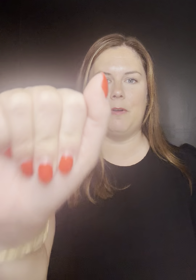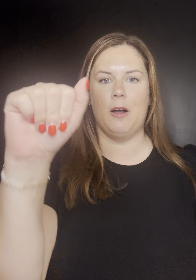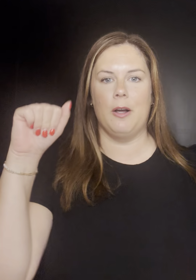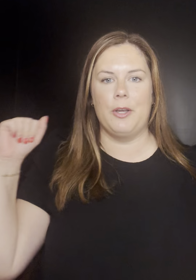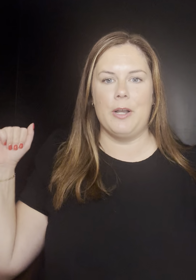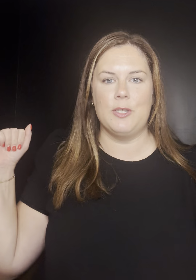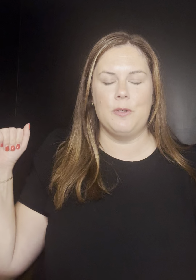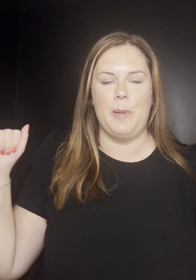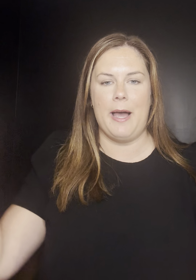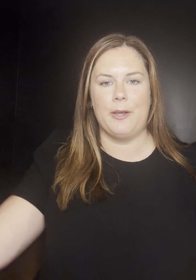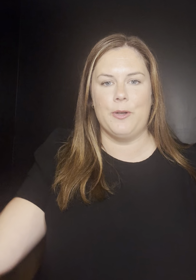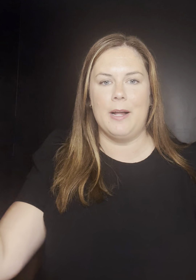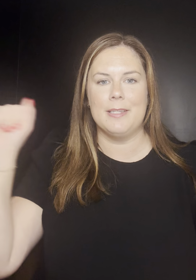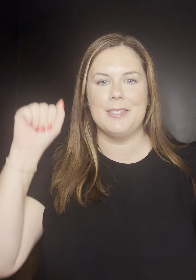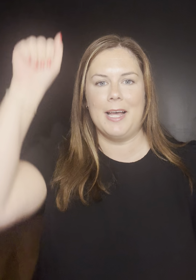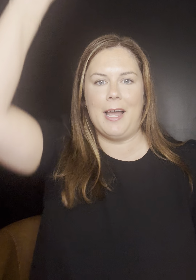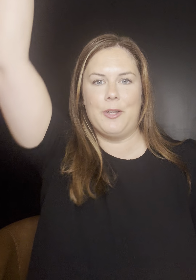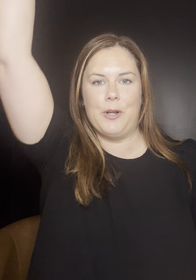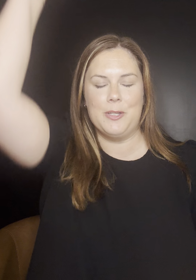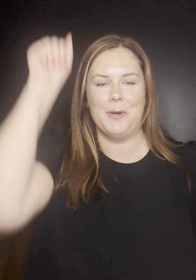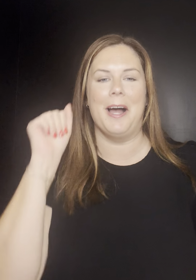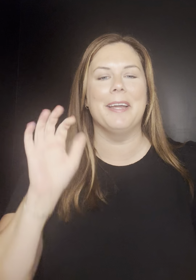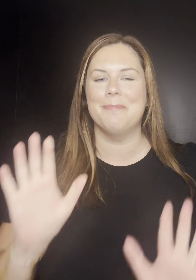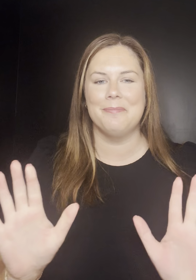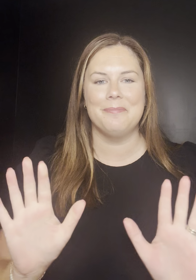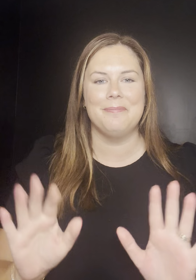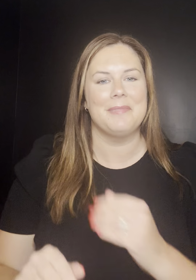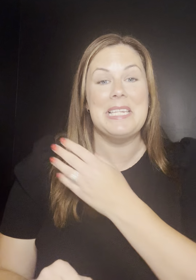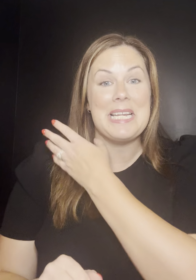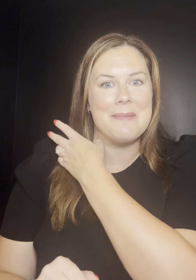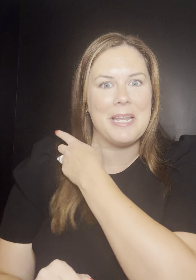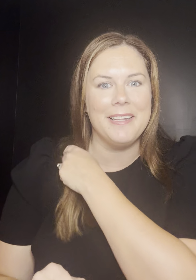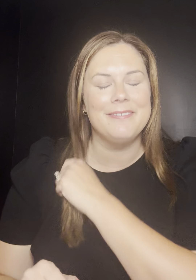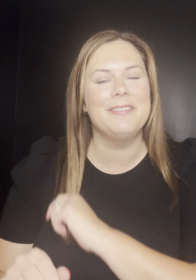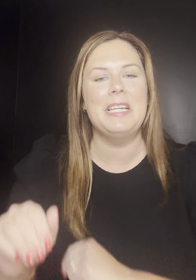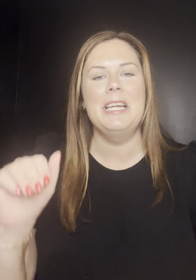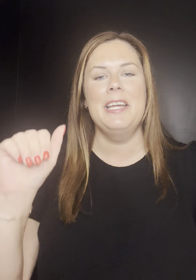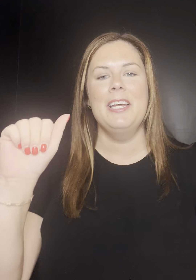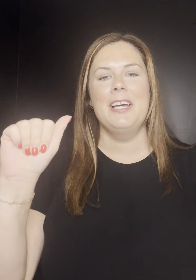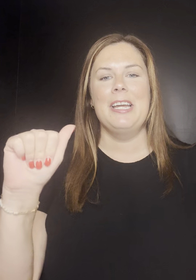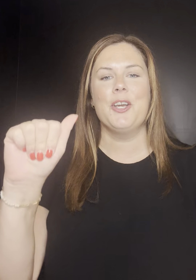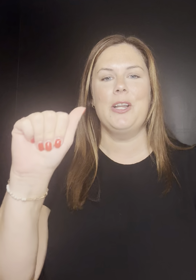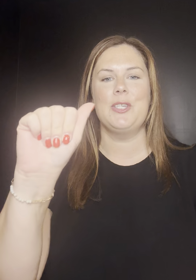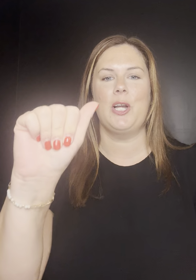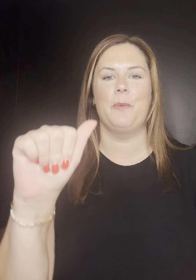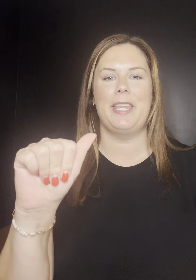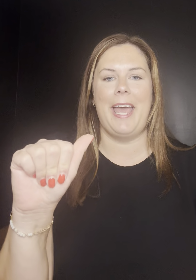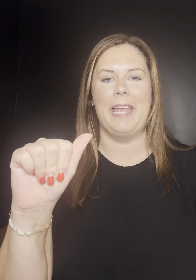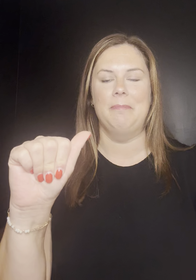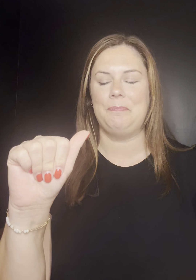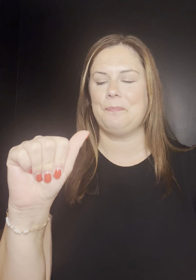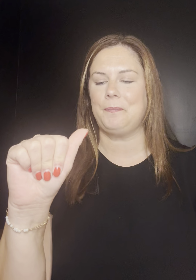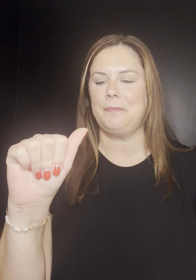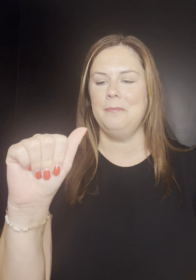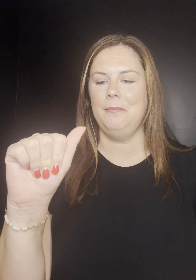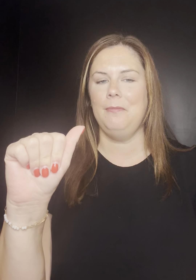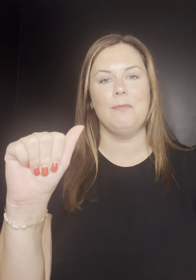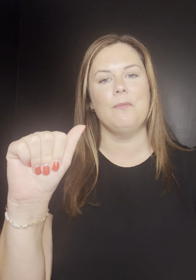far, you're not too back, you're not to the side, you're not too high. It takes a minute. You're gonna start with A.